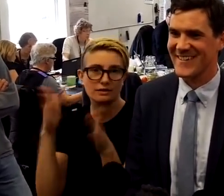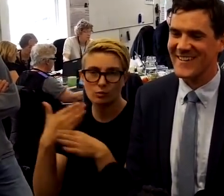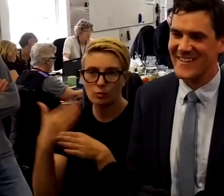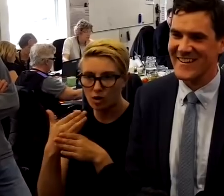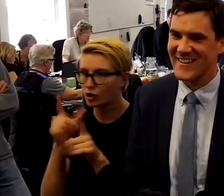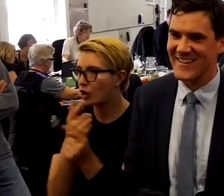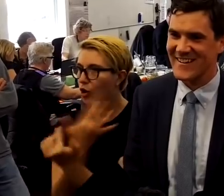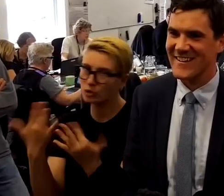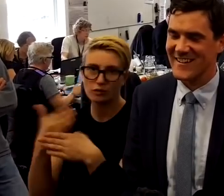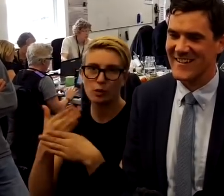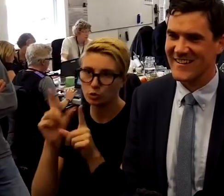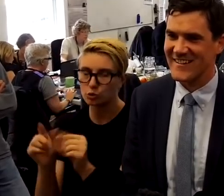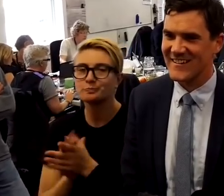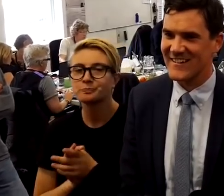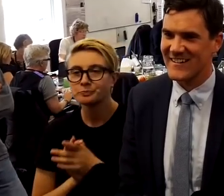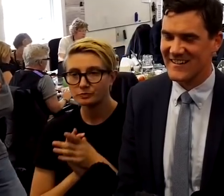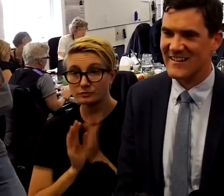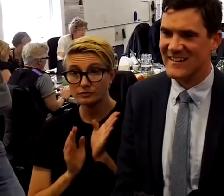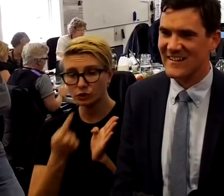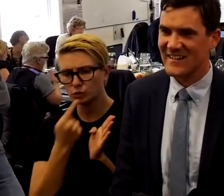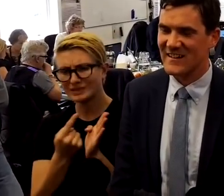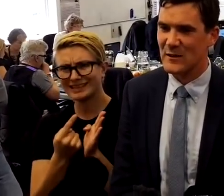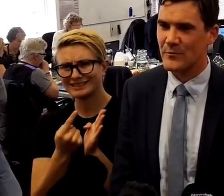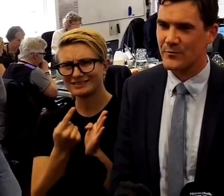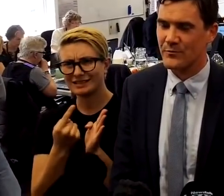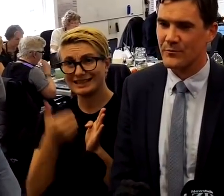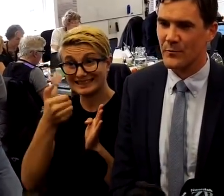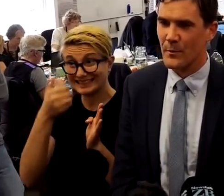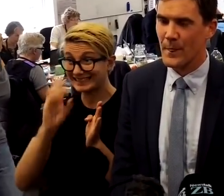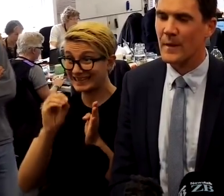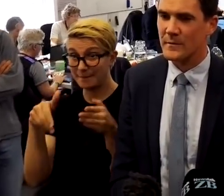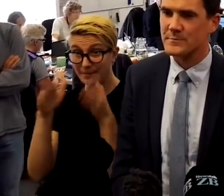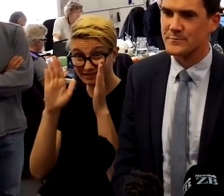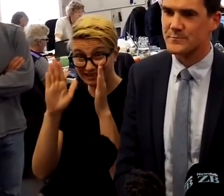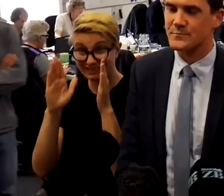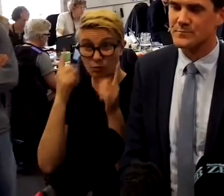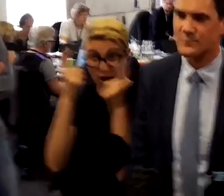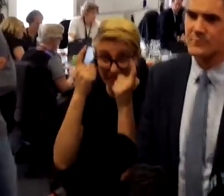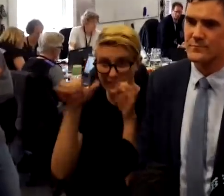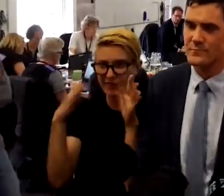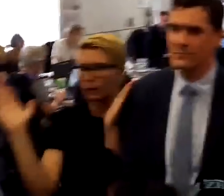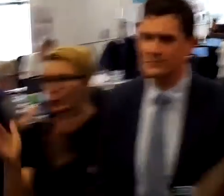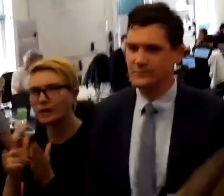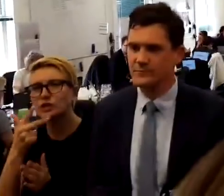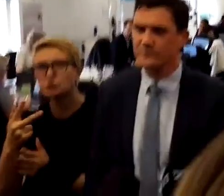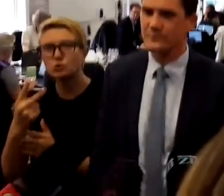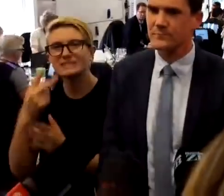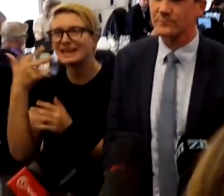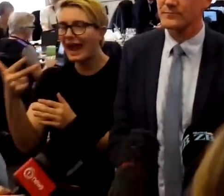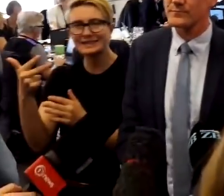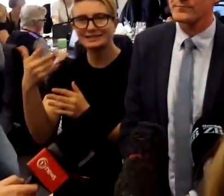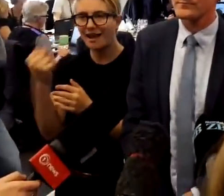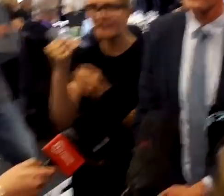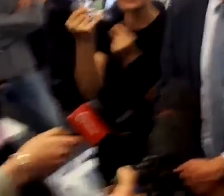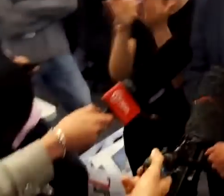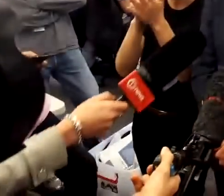Justin, for you as Mayor, with you said 60 buildings initially were worried, you worried about 28 showed some signs of damage. How bad